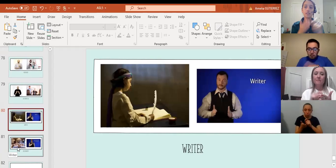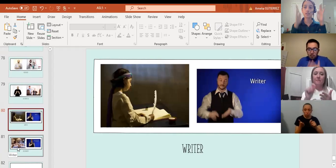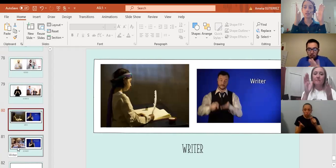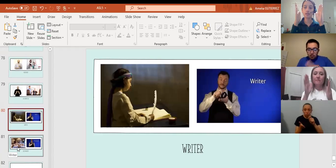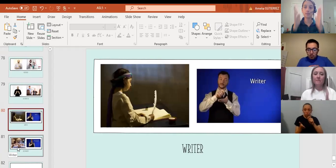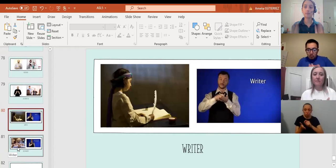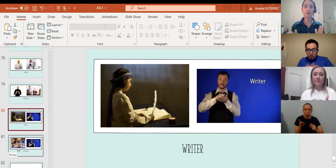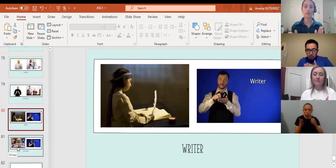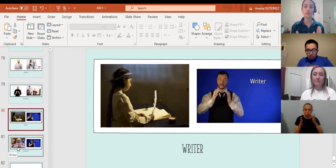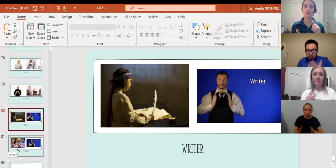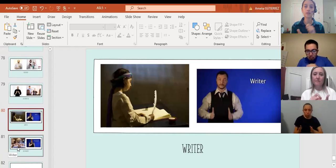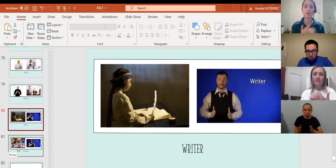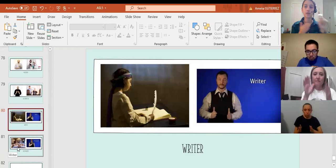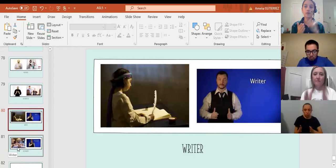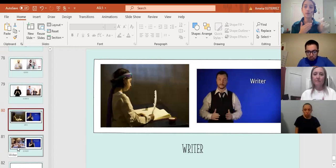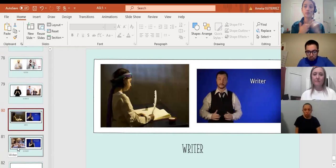Write, and then person.